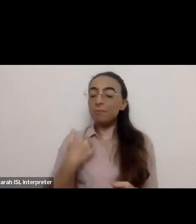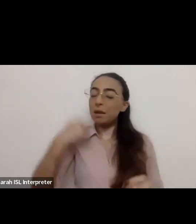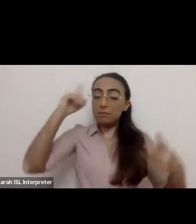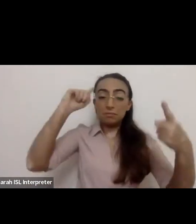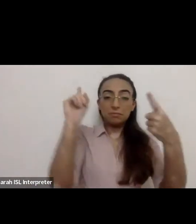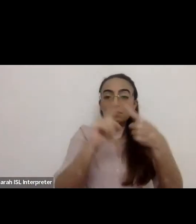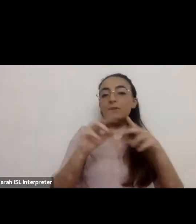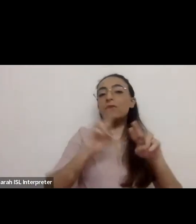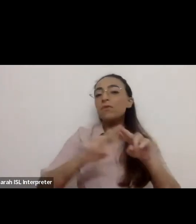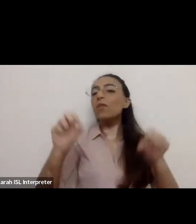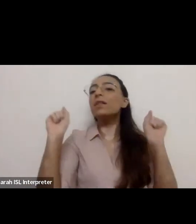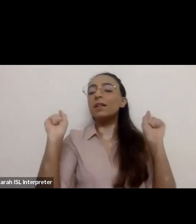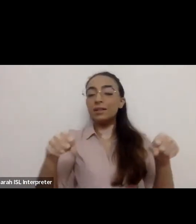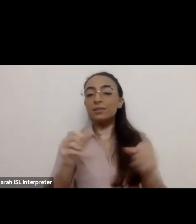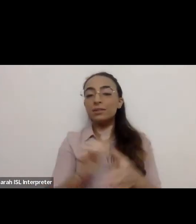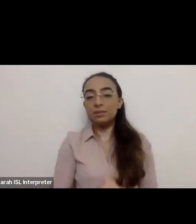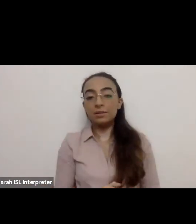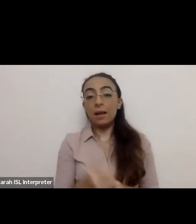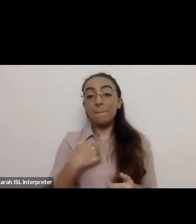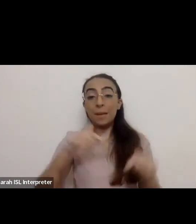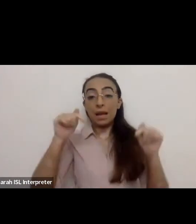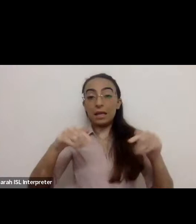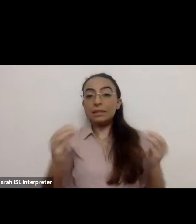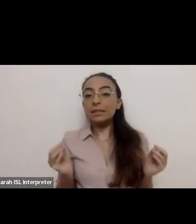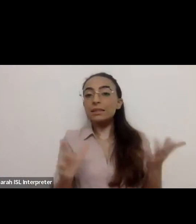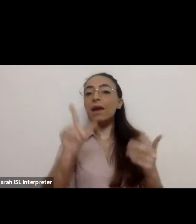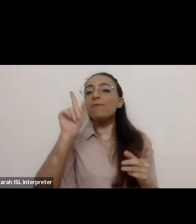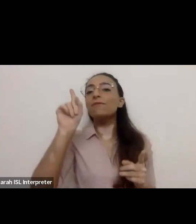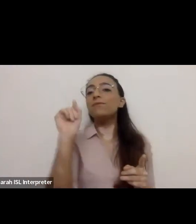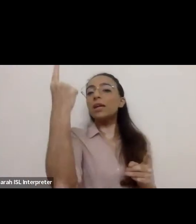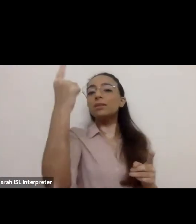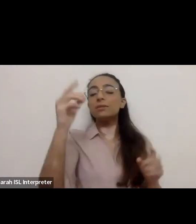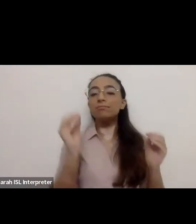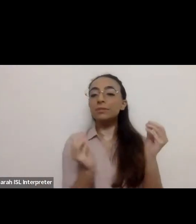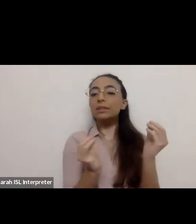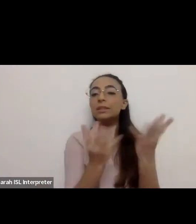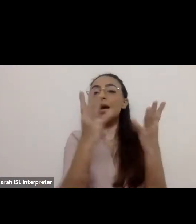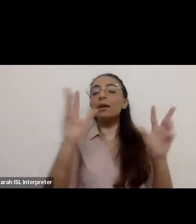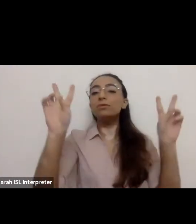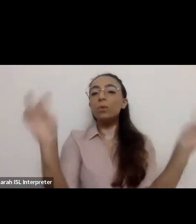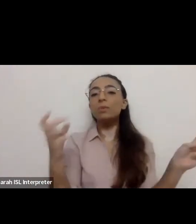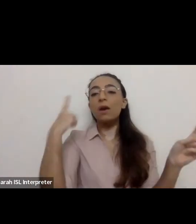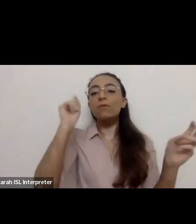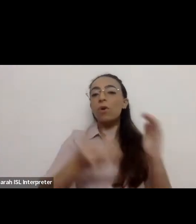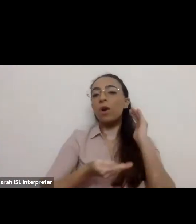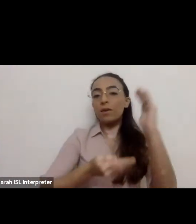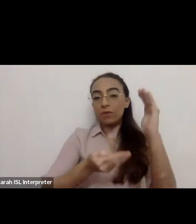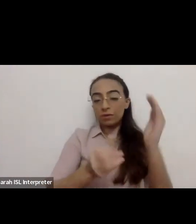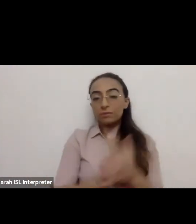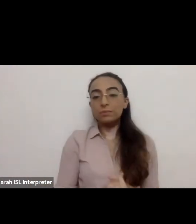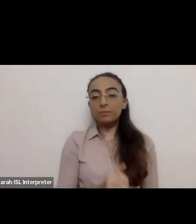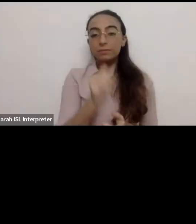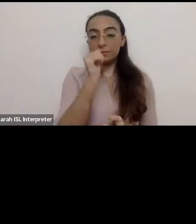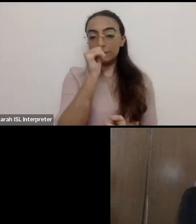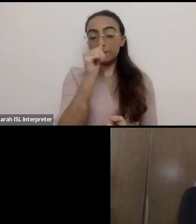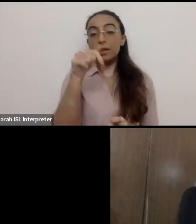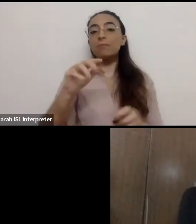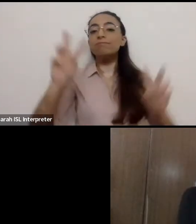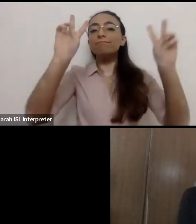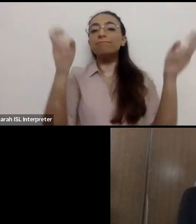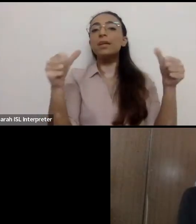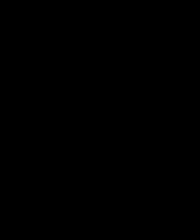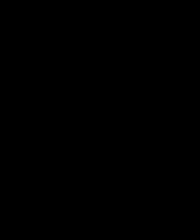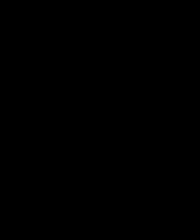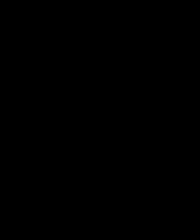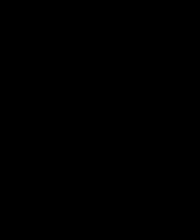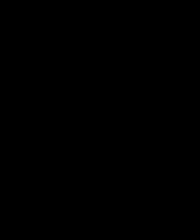start with the first category for the awards. So this is category A,